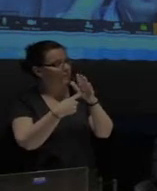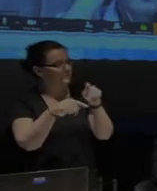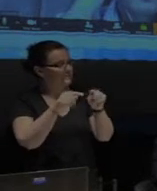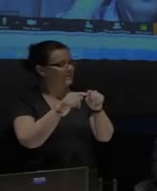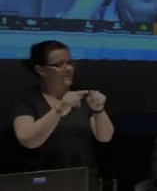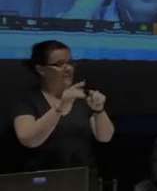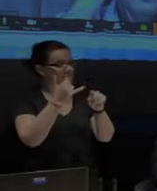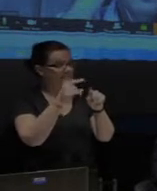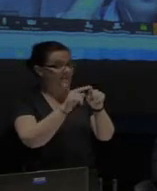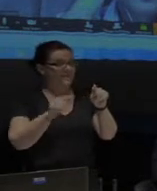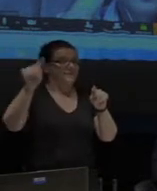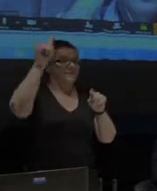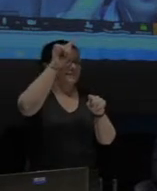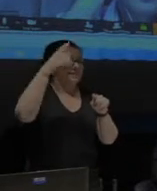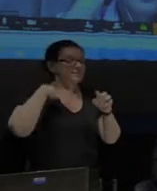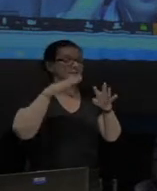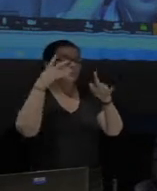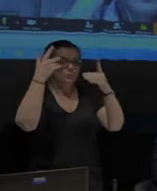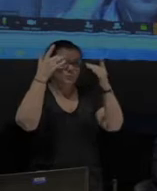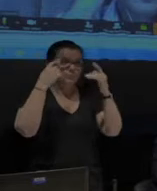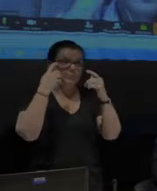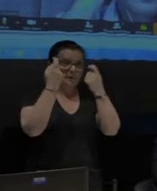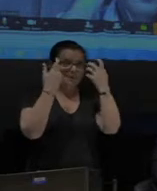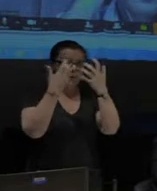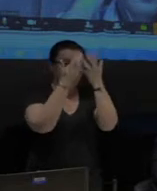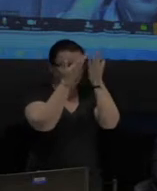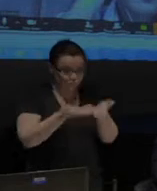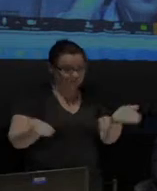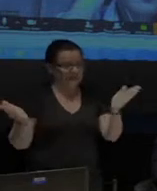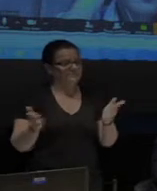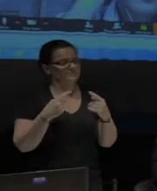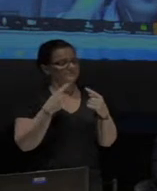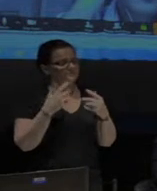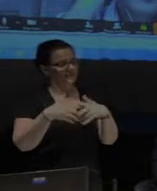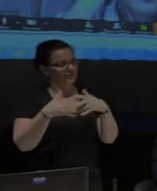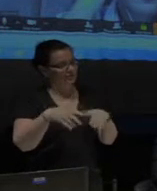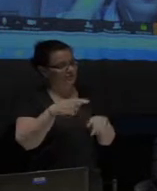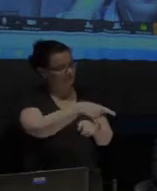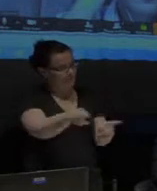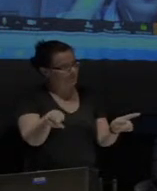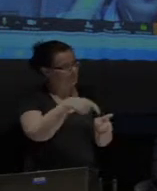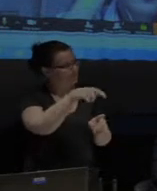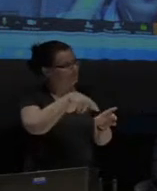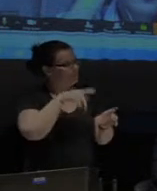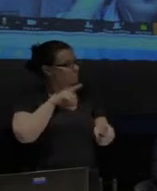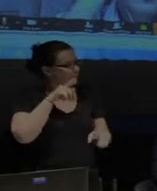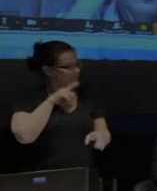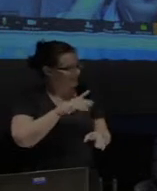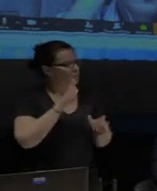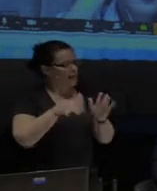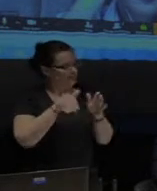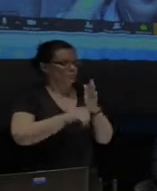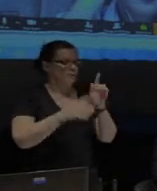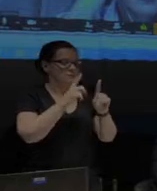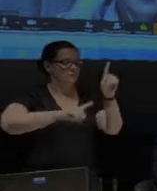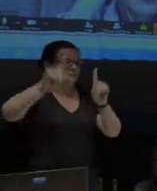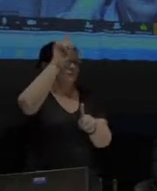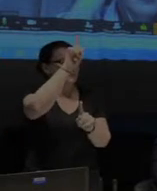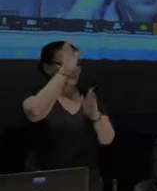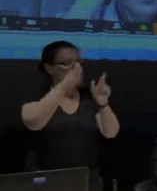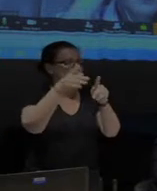with the most power that need to change how they present engineering, if that's what they do. So it has to start from the top.